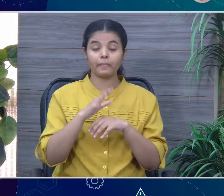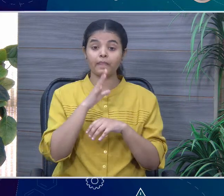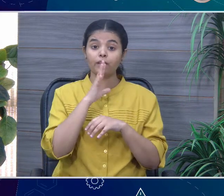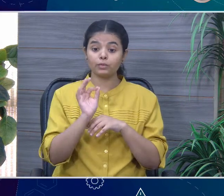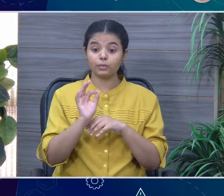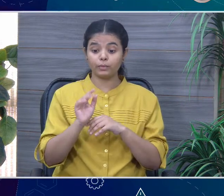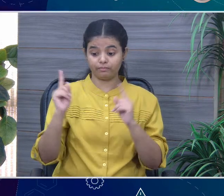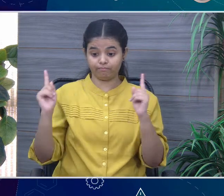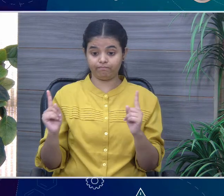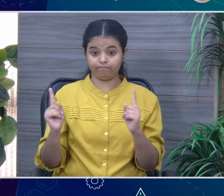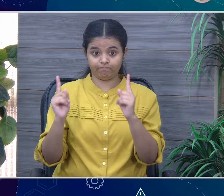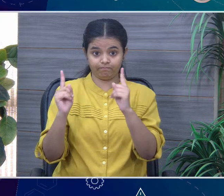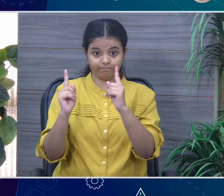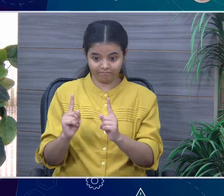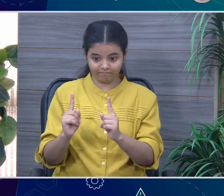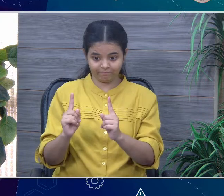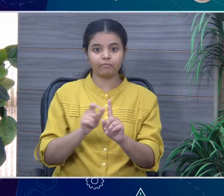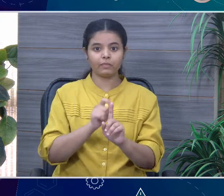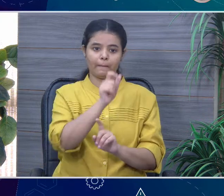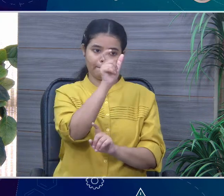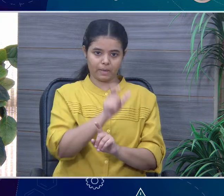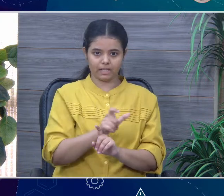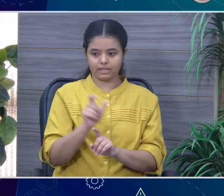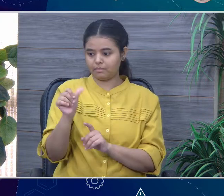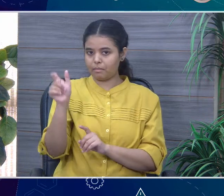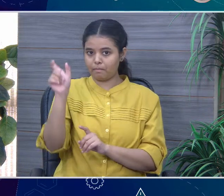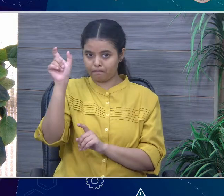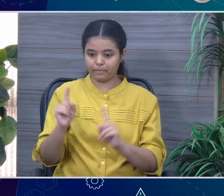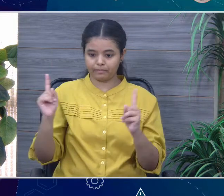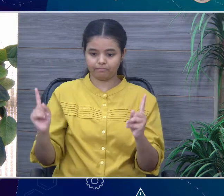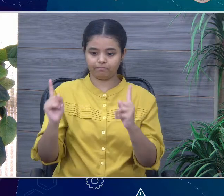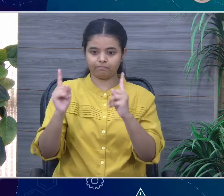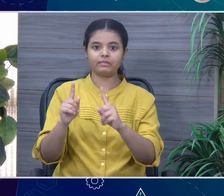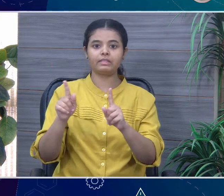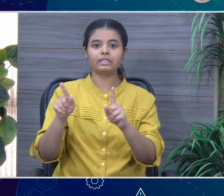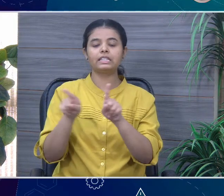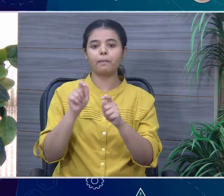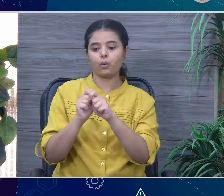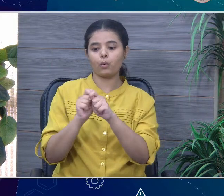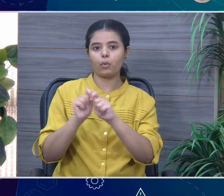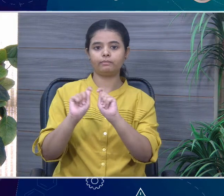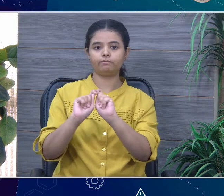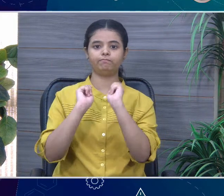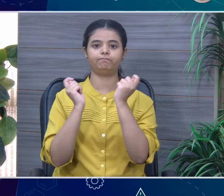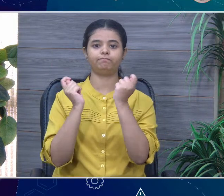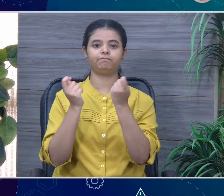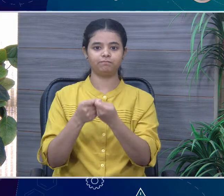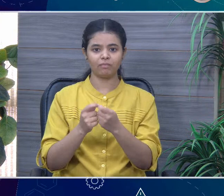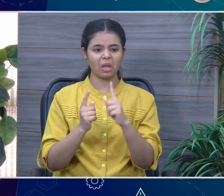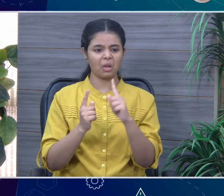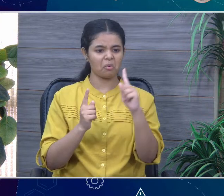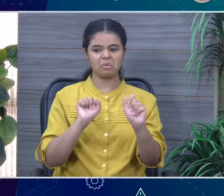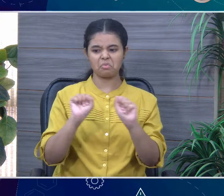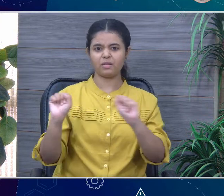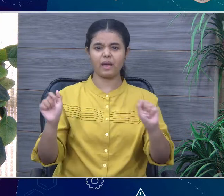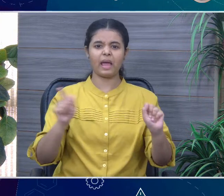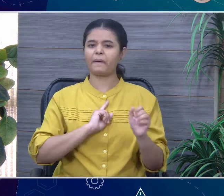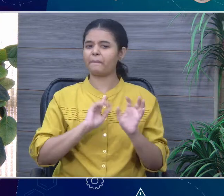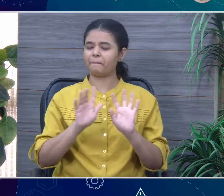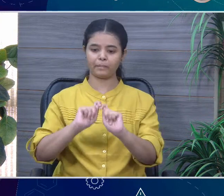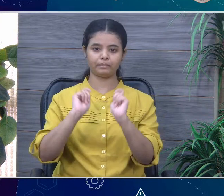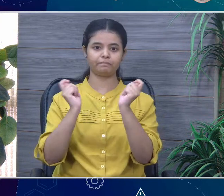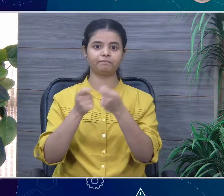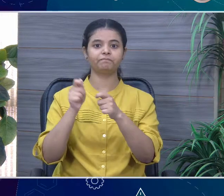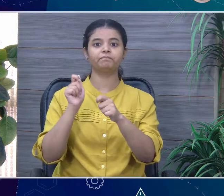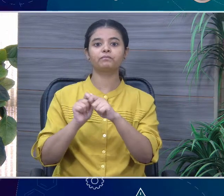learners so that they come together and they work as a team. They work as a single unit. Now, how do they work